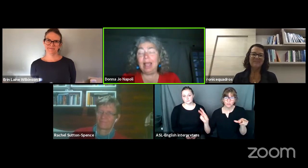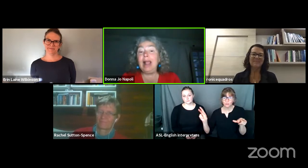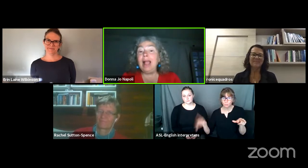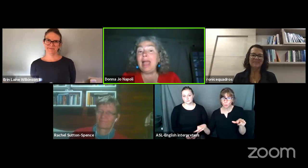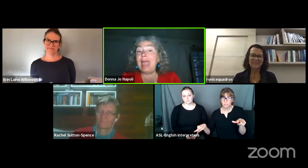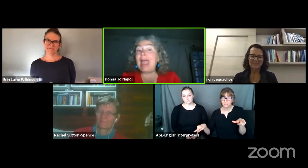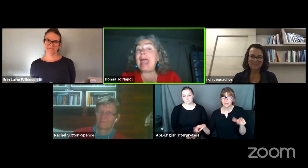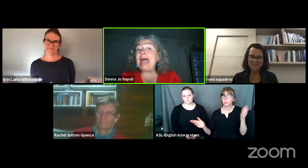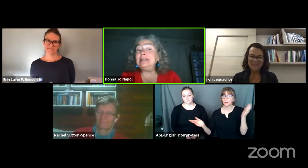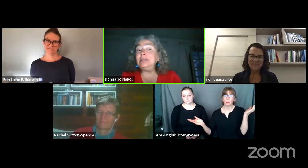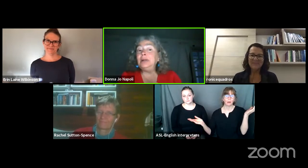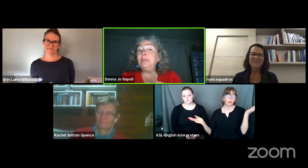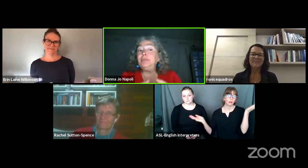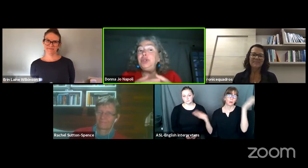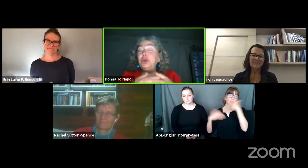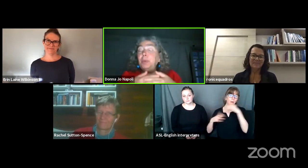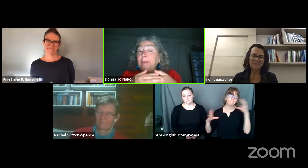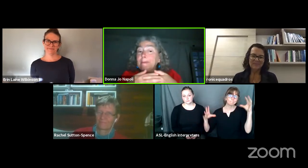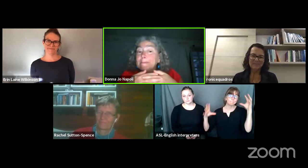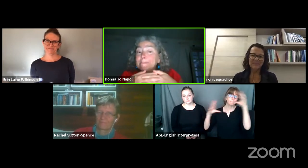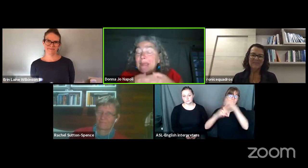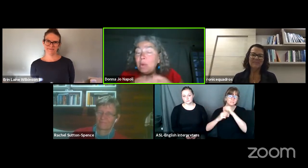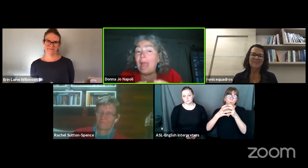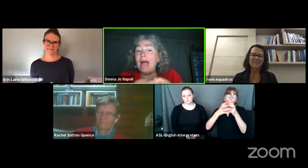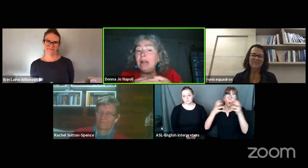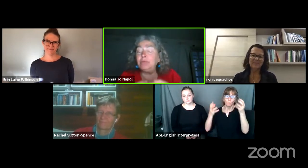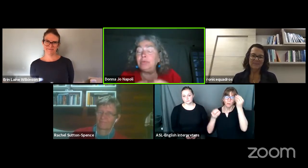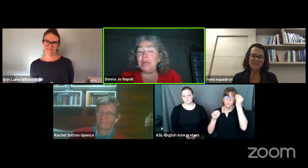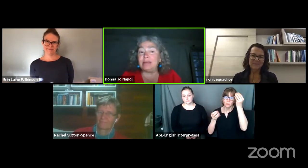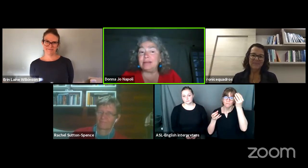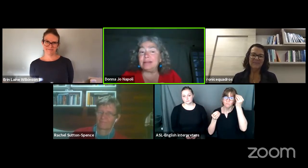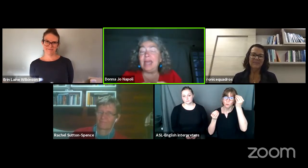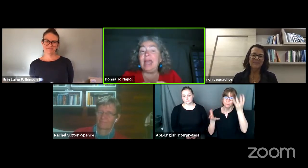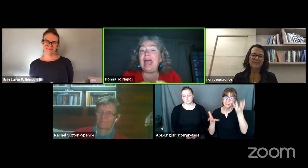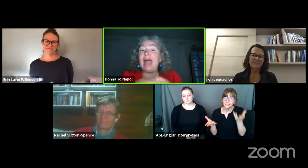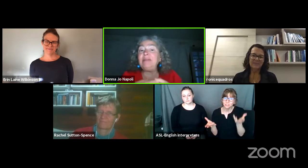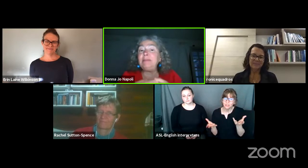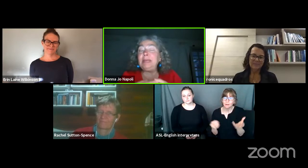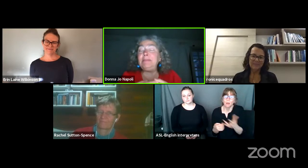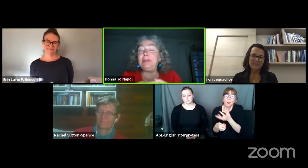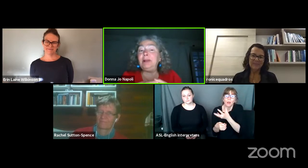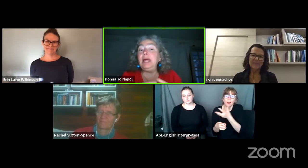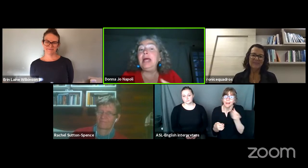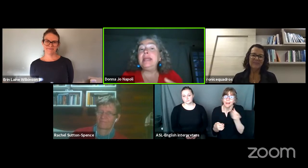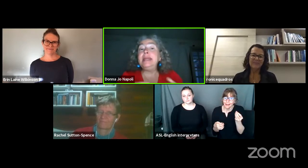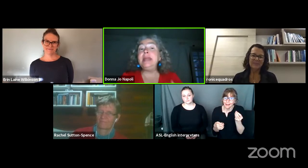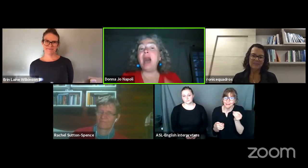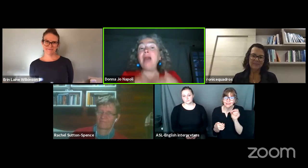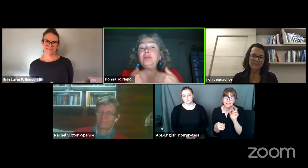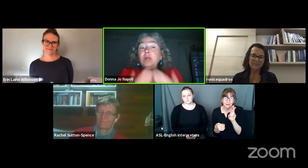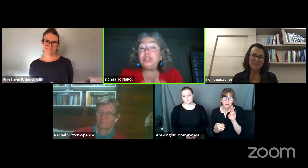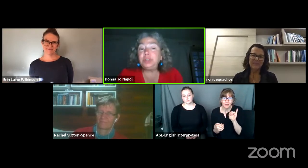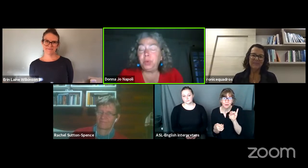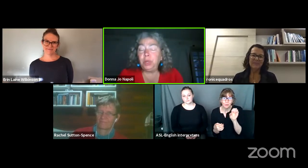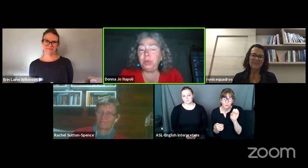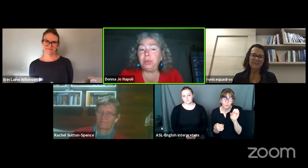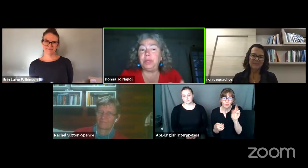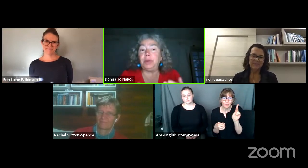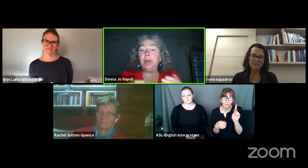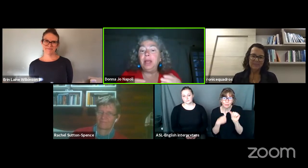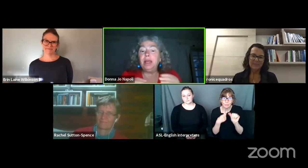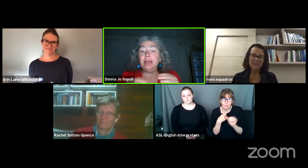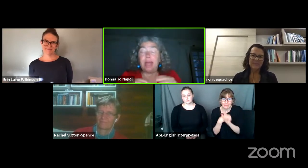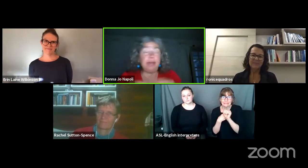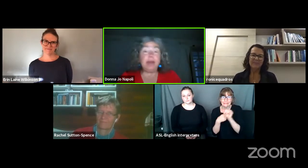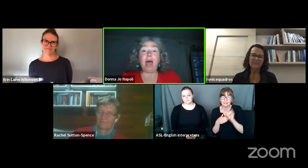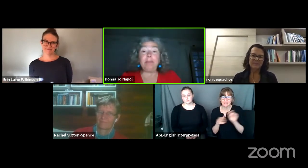information, and you may well risk having people not want to work with